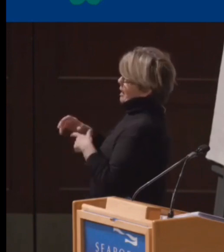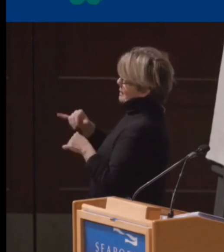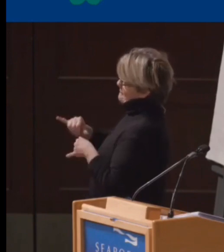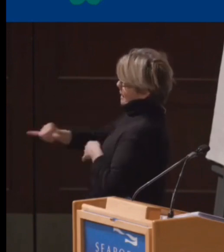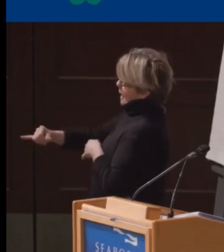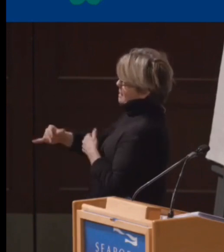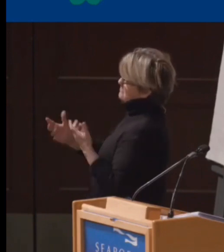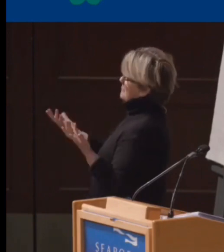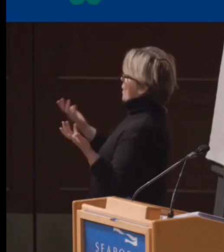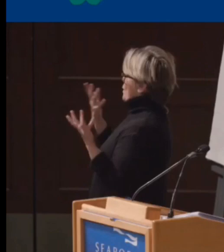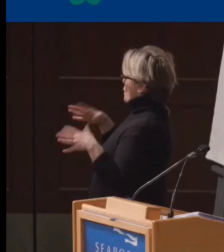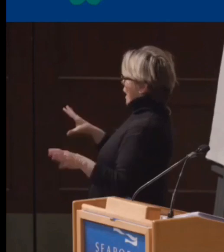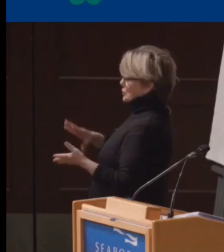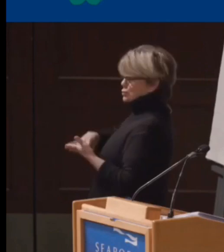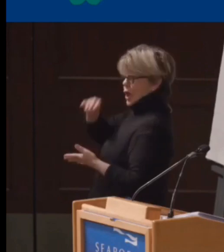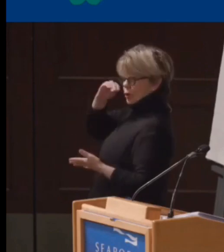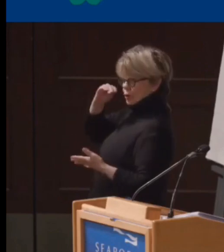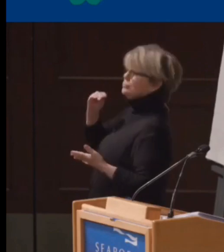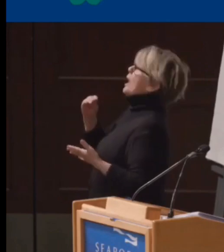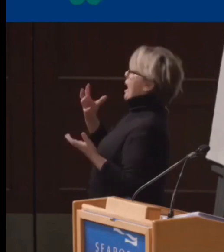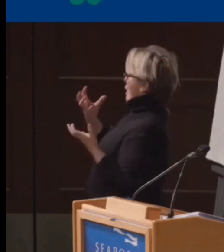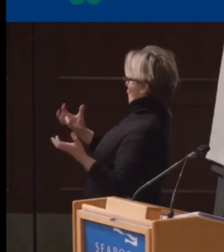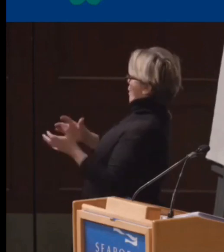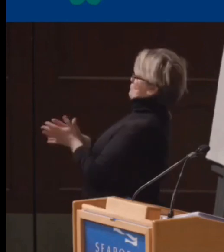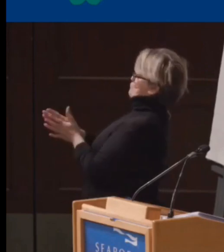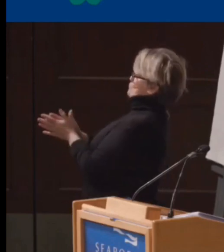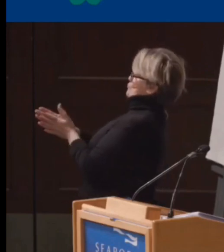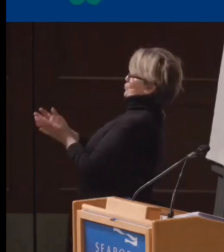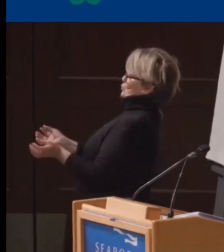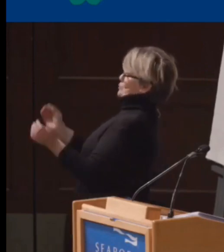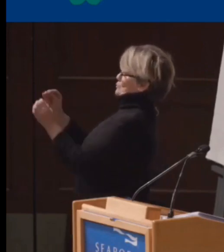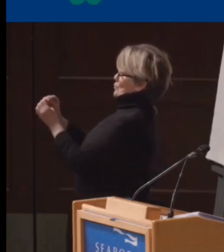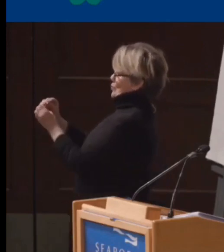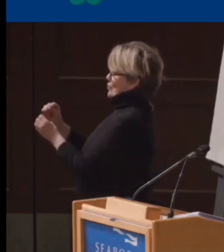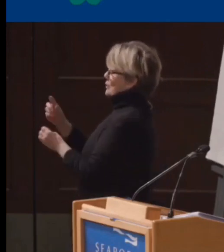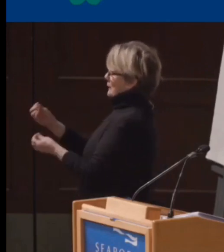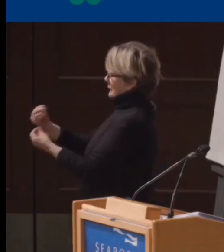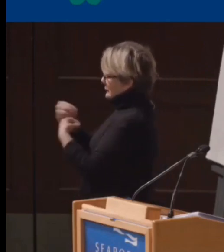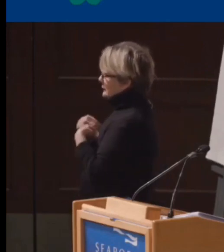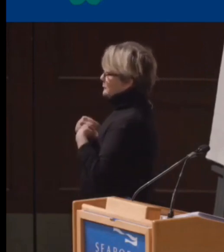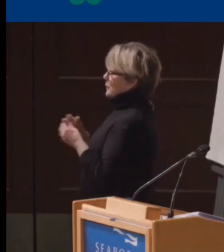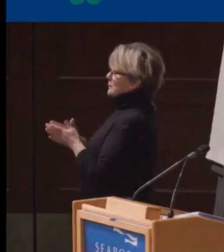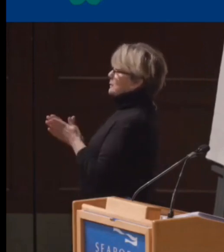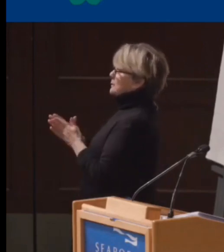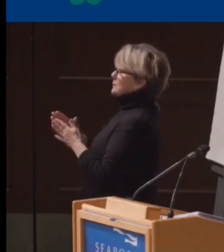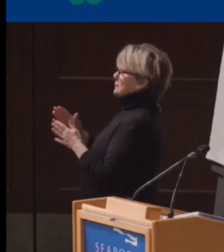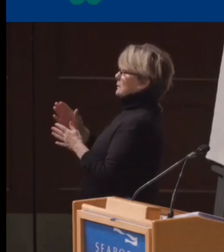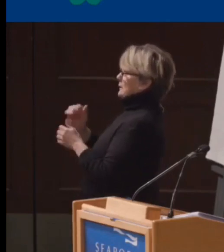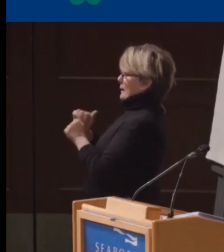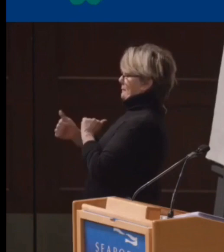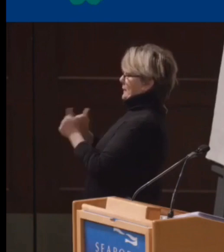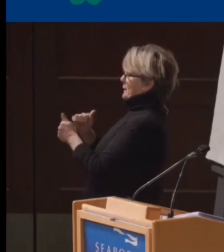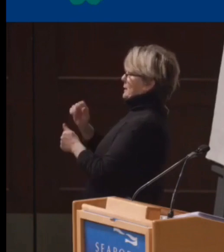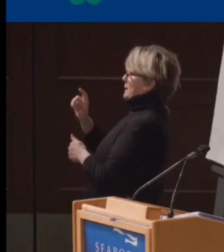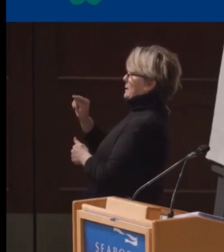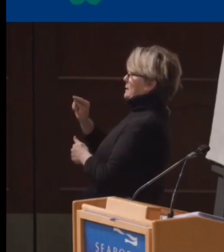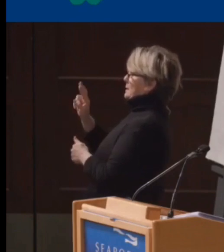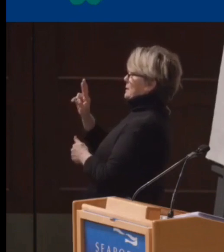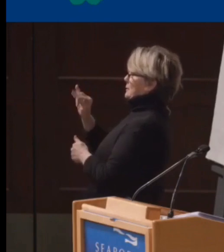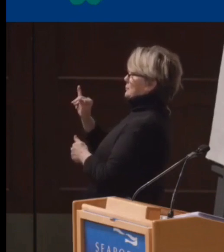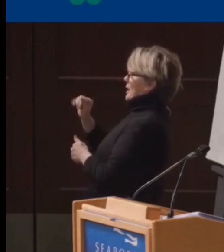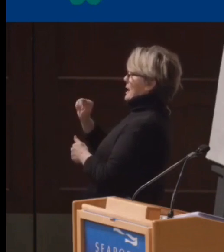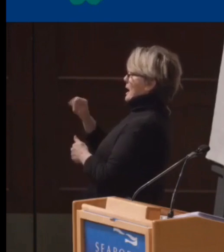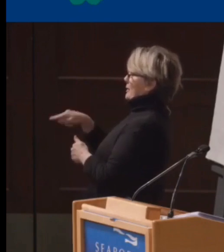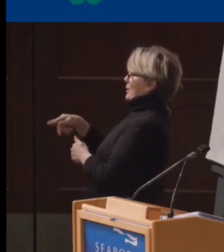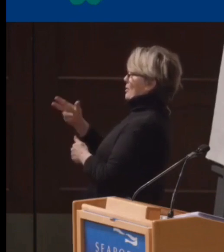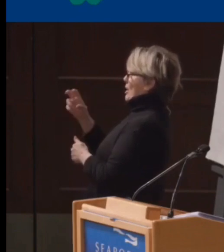I learned, I wanted to do more. This gave me motivation to compete in a triathlon. No, I did